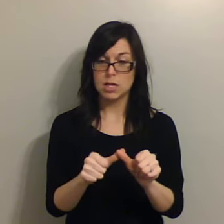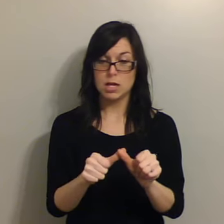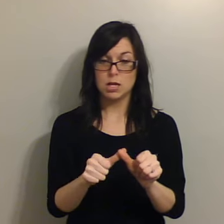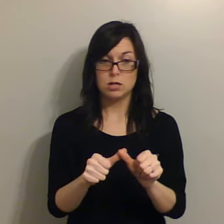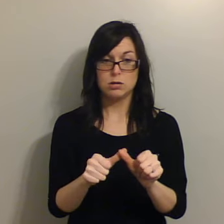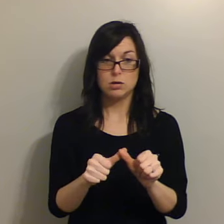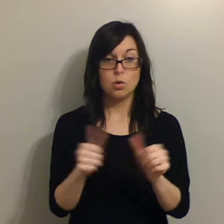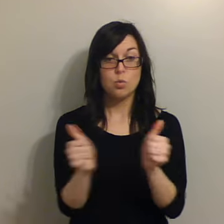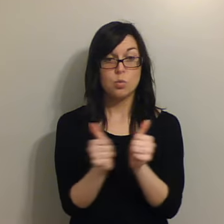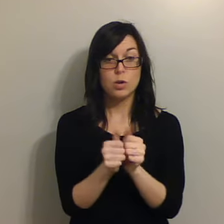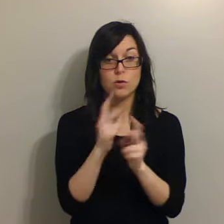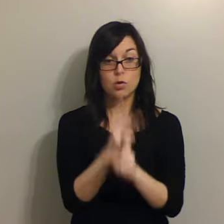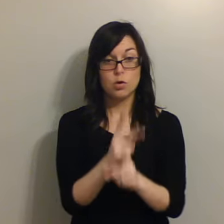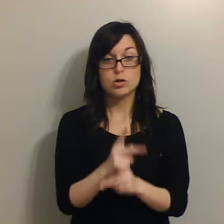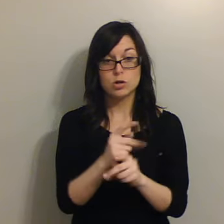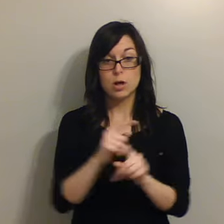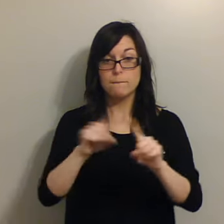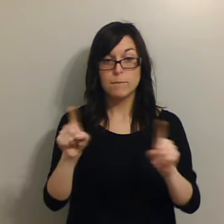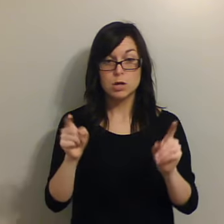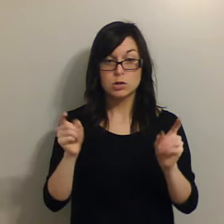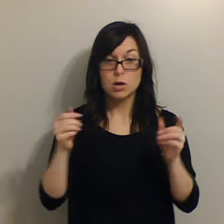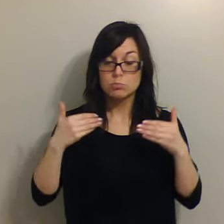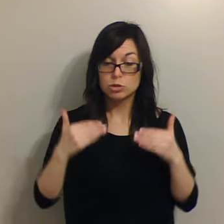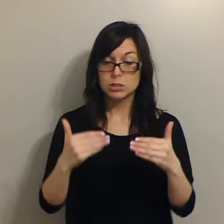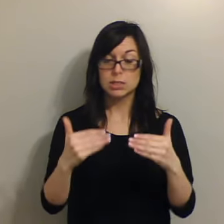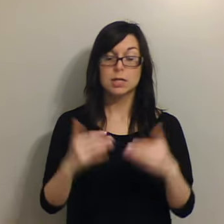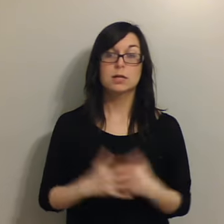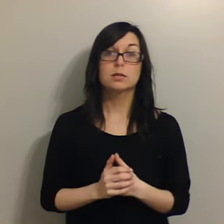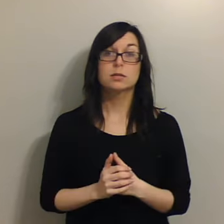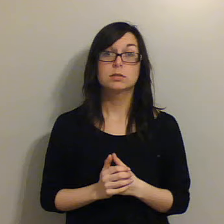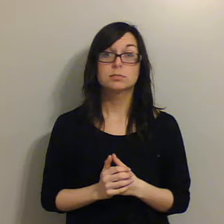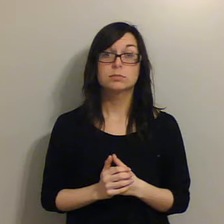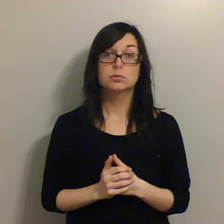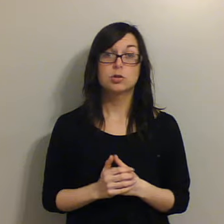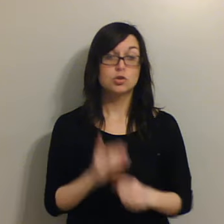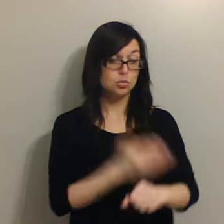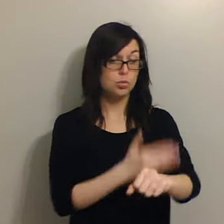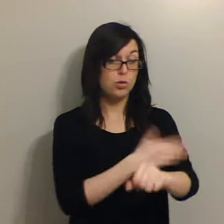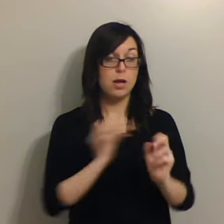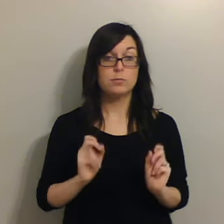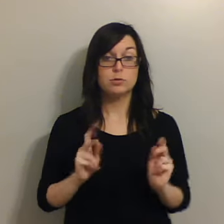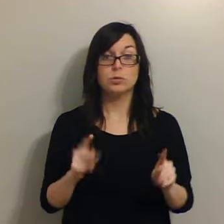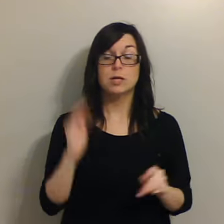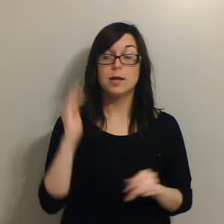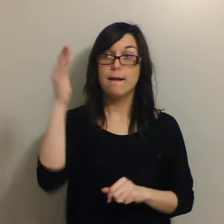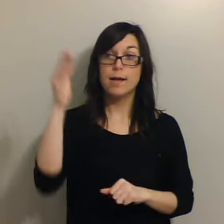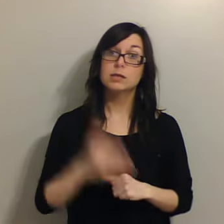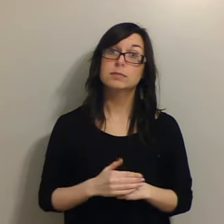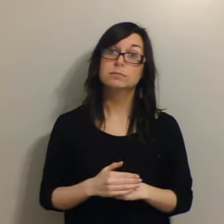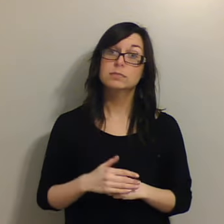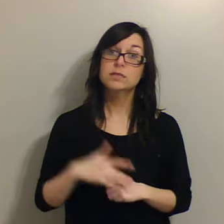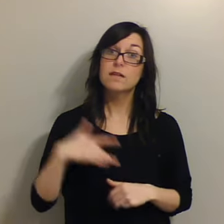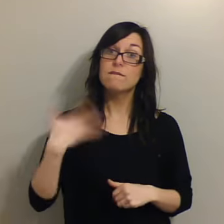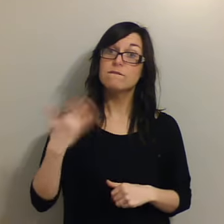boldly, growth opportunity ahead. So when you felt fear, you would know that you're actually moving